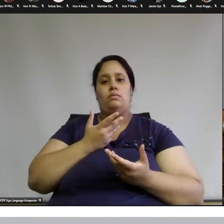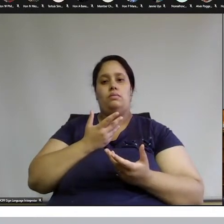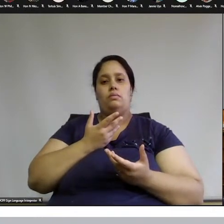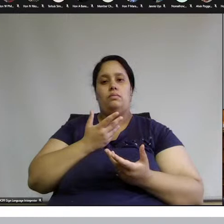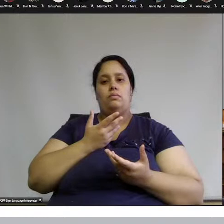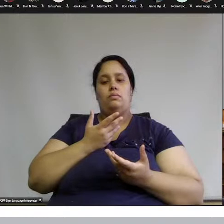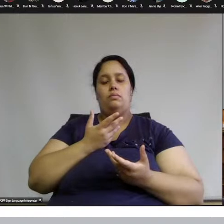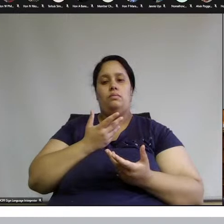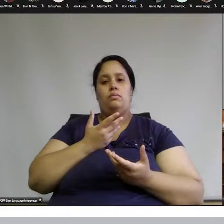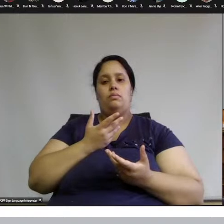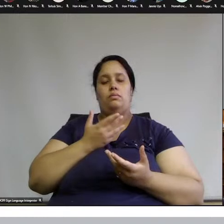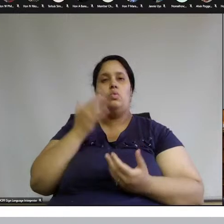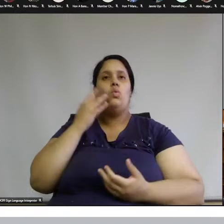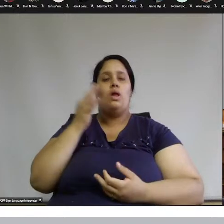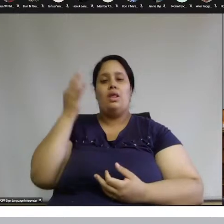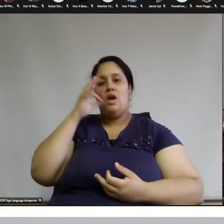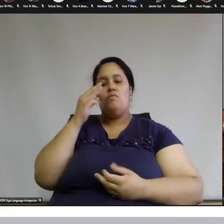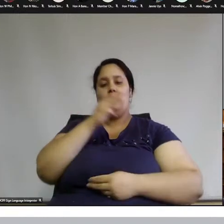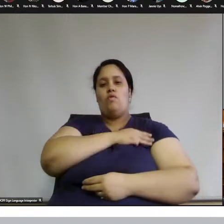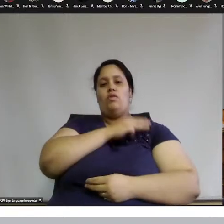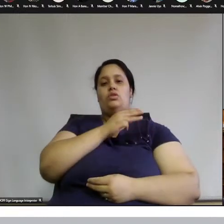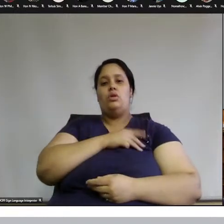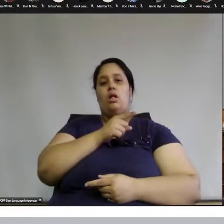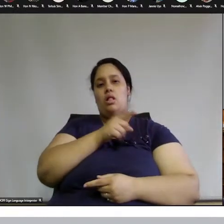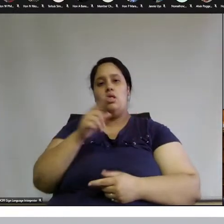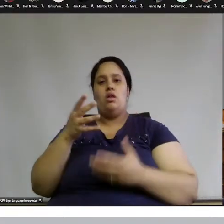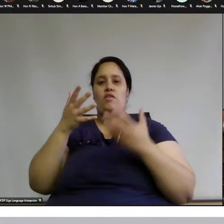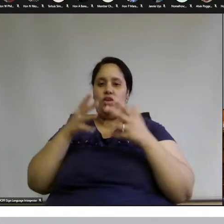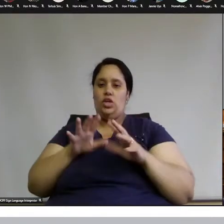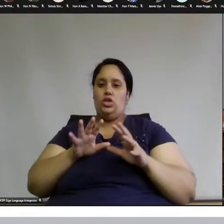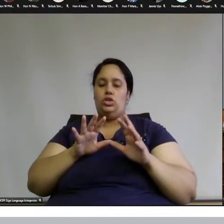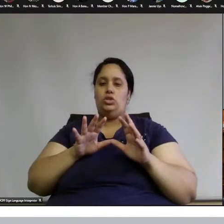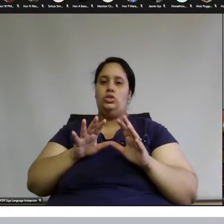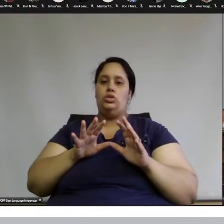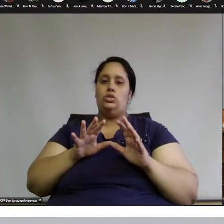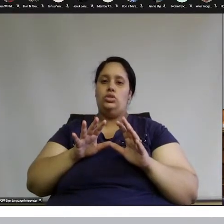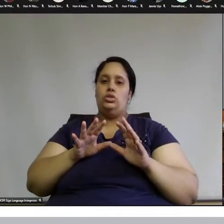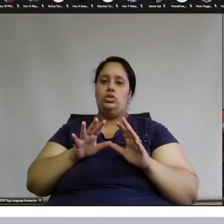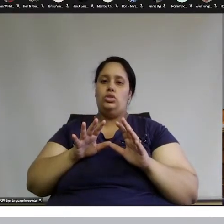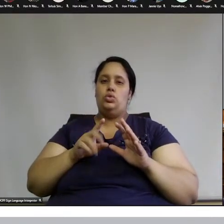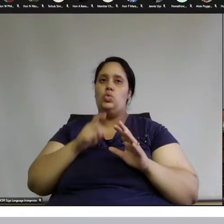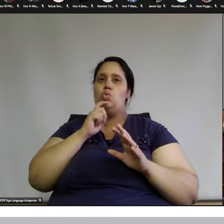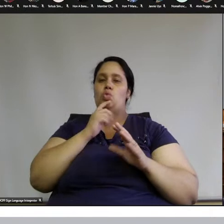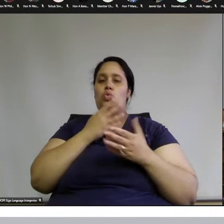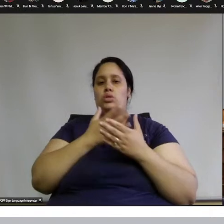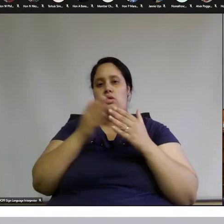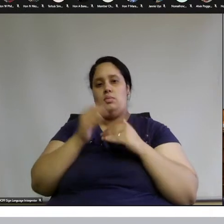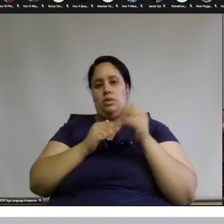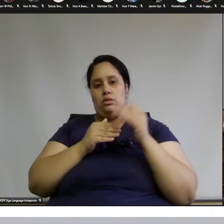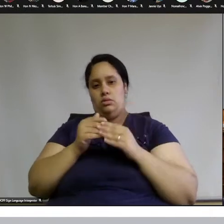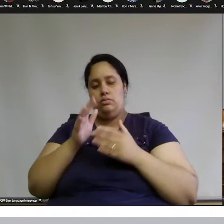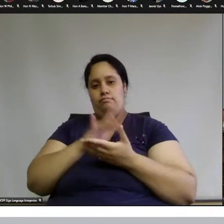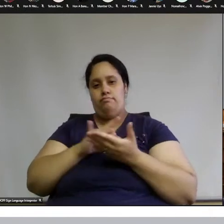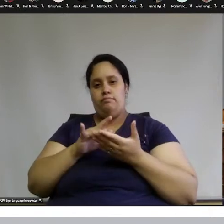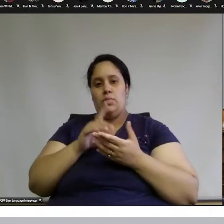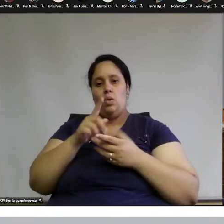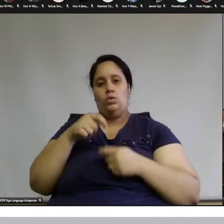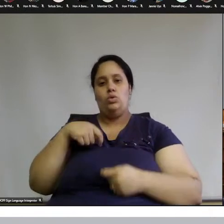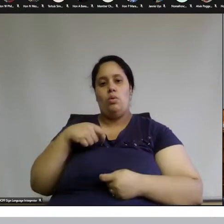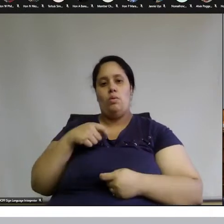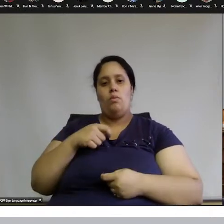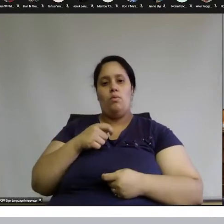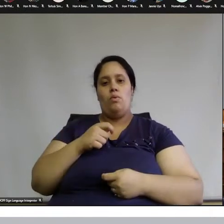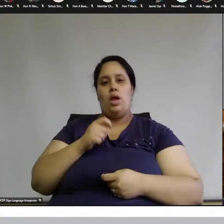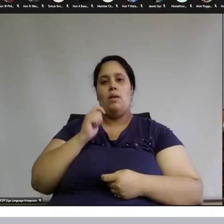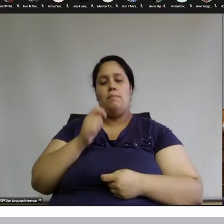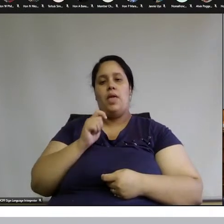are government officials who are already occupying them and pay market-related